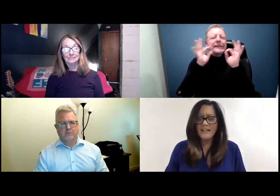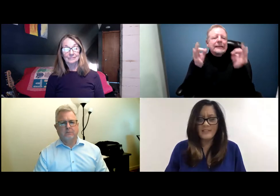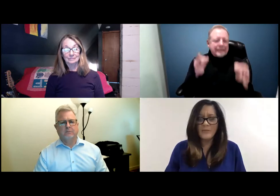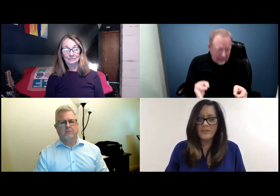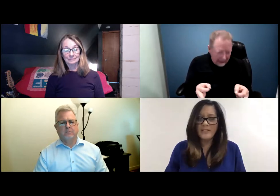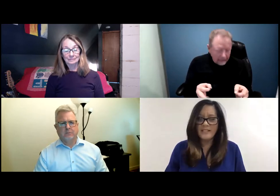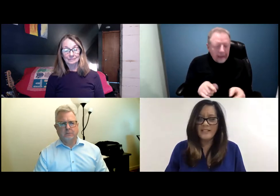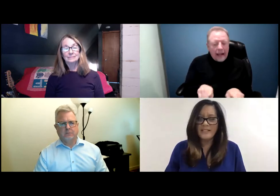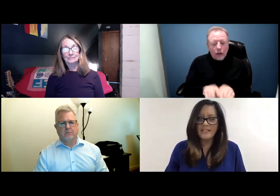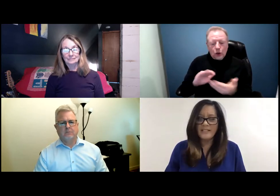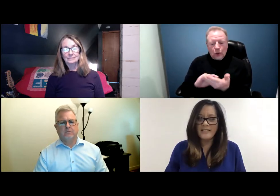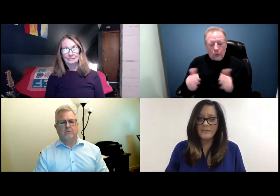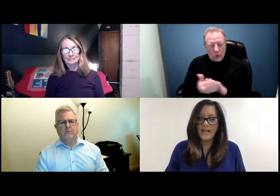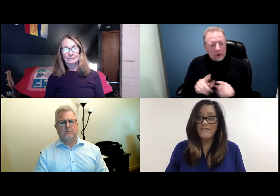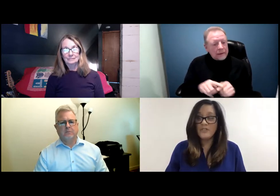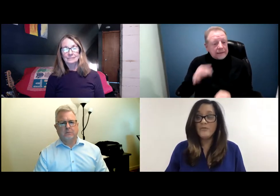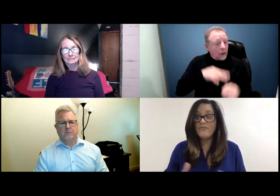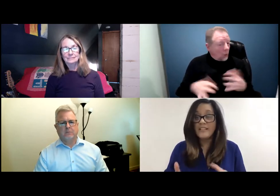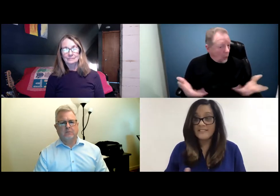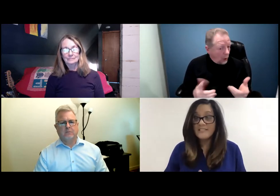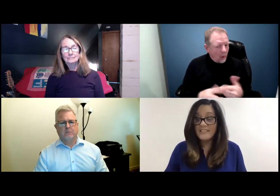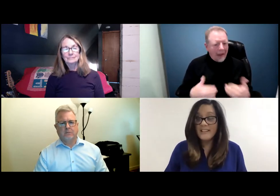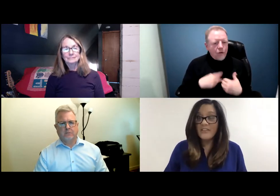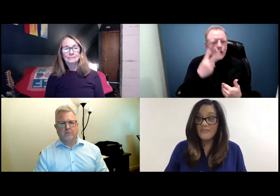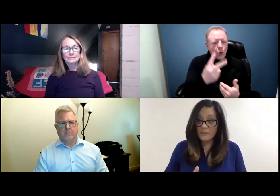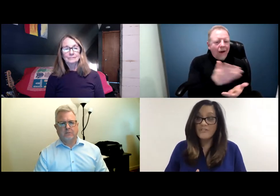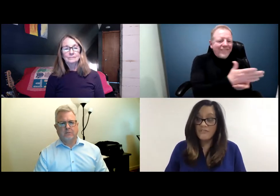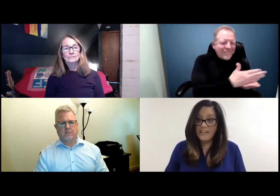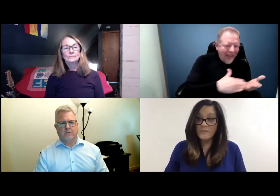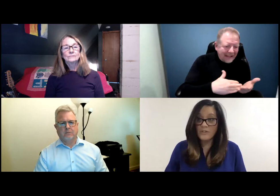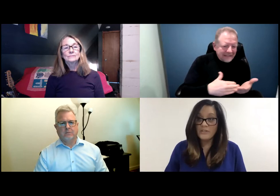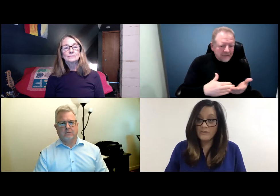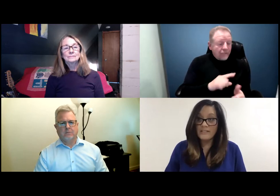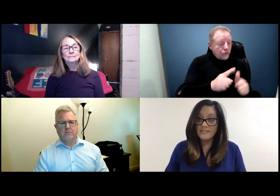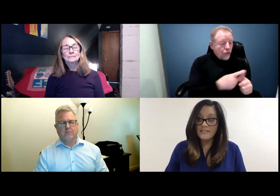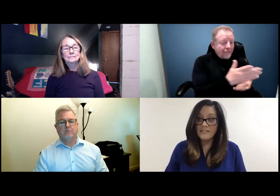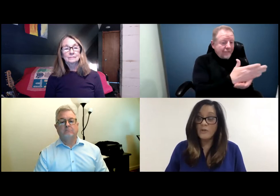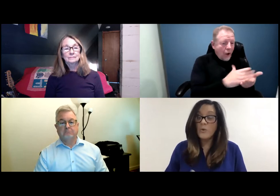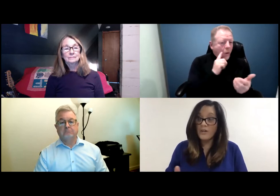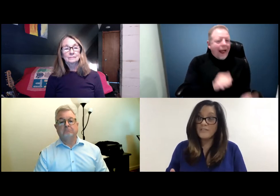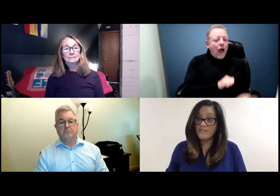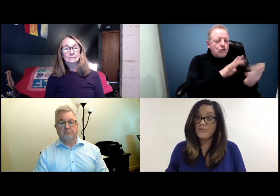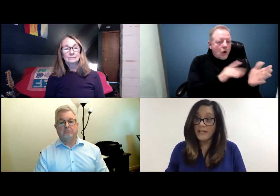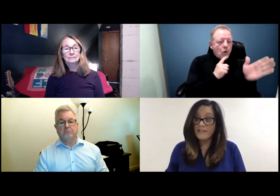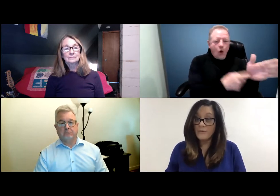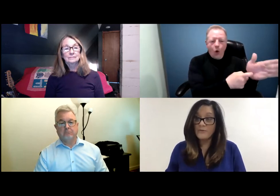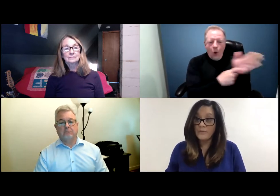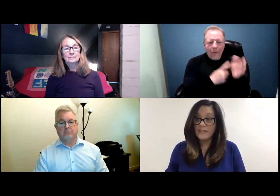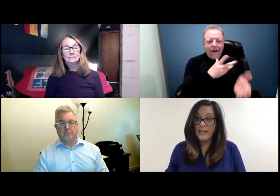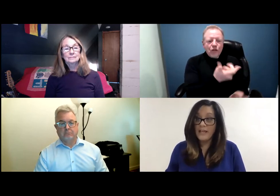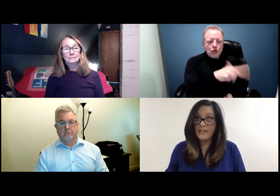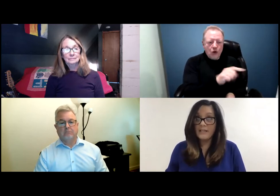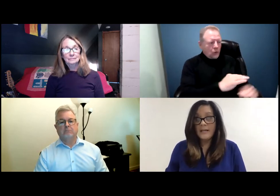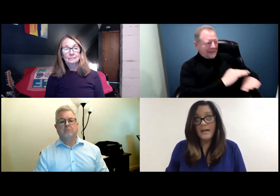and as a community is to have 2 phases. The first phase will address the requirements of the grant, which will